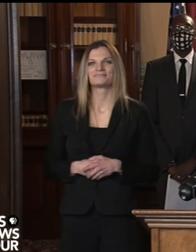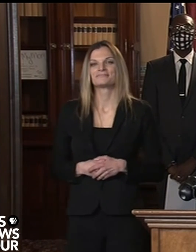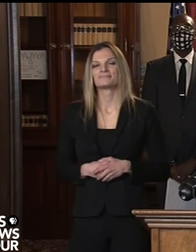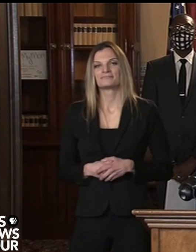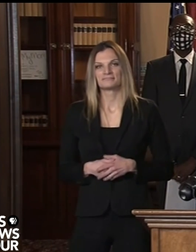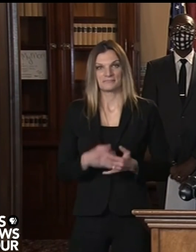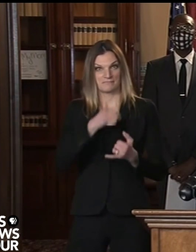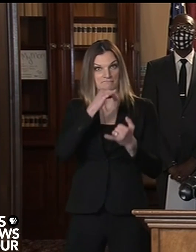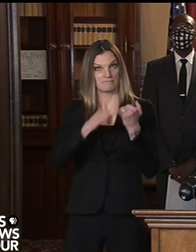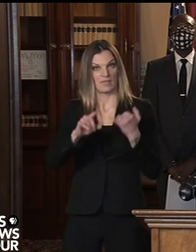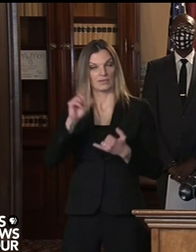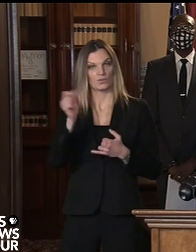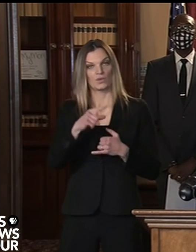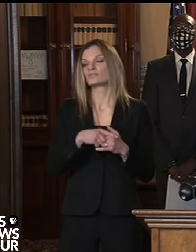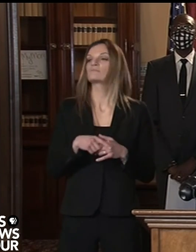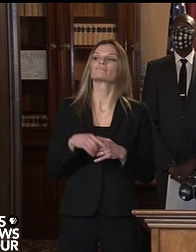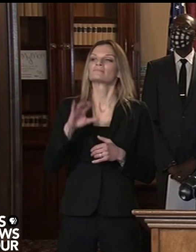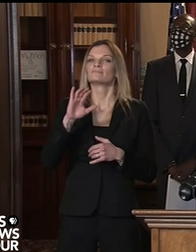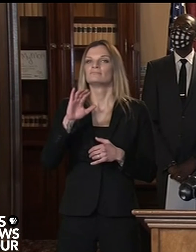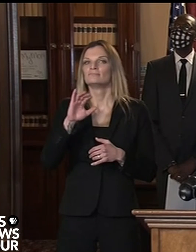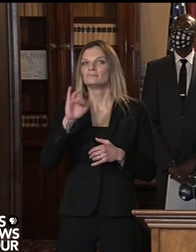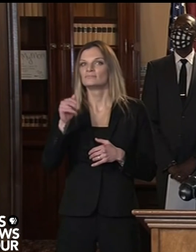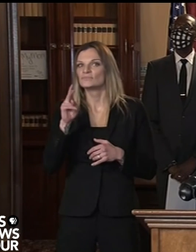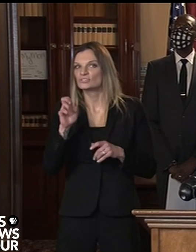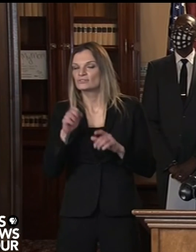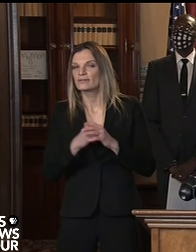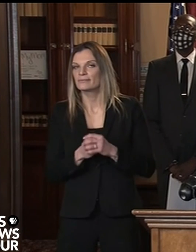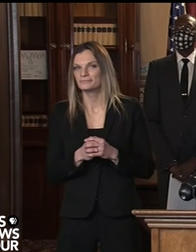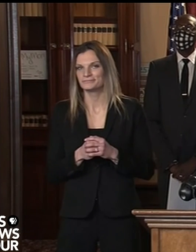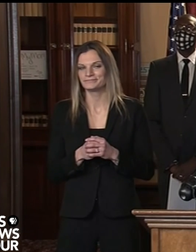Okay, Governor, the last question will come from Jacob with Mars.